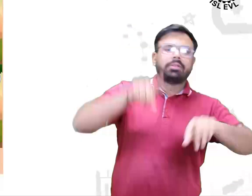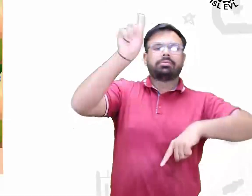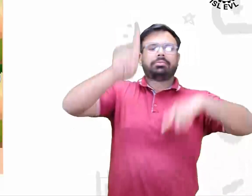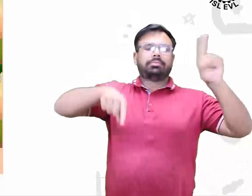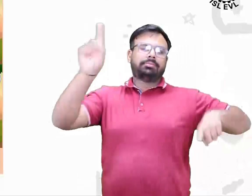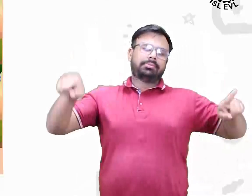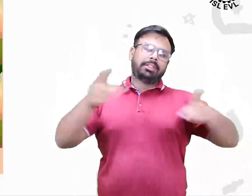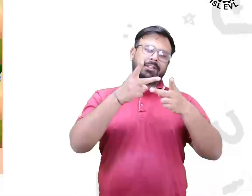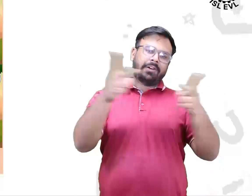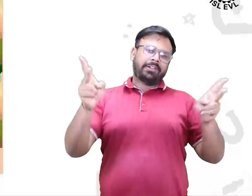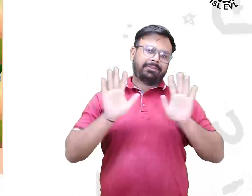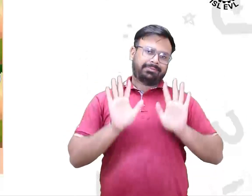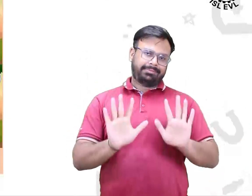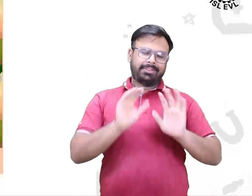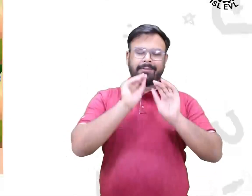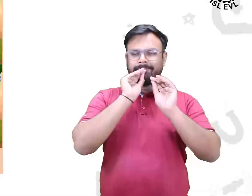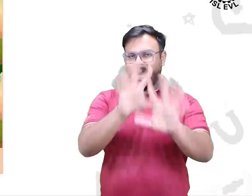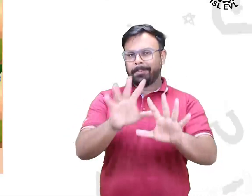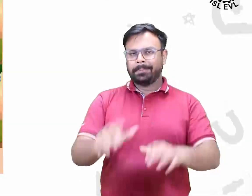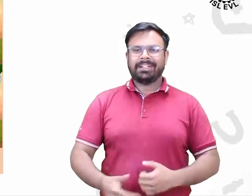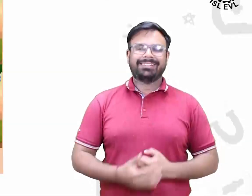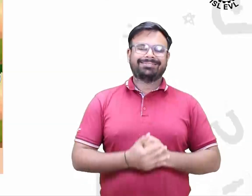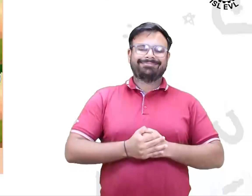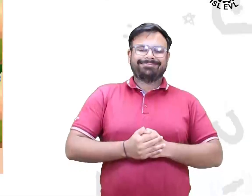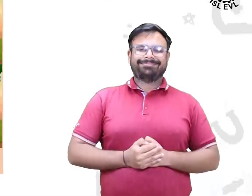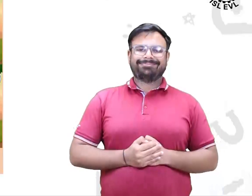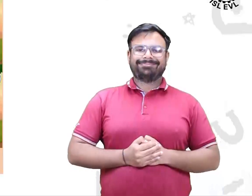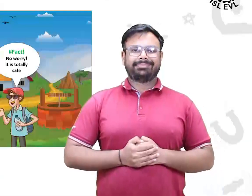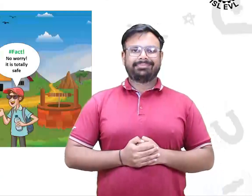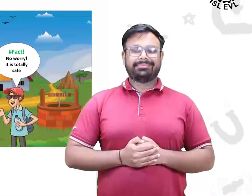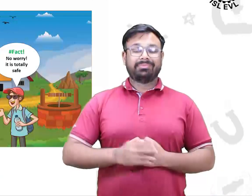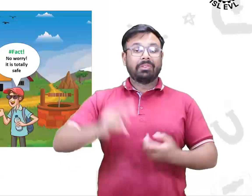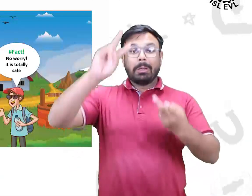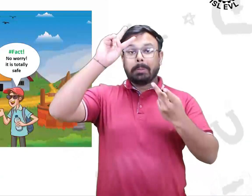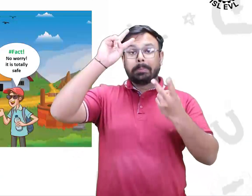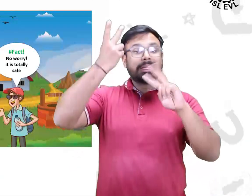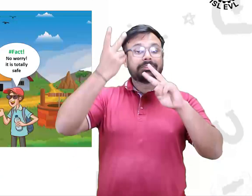always true for all type of terrain.